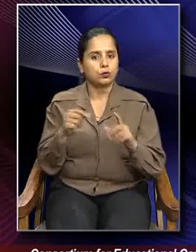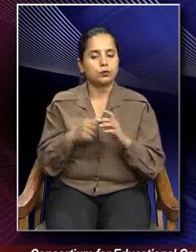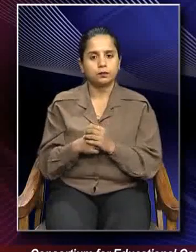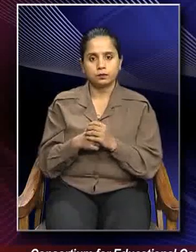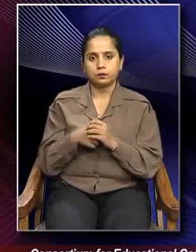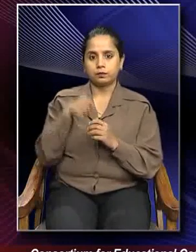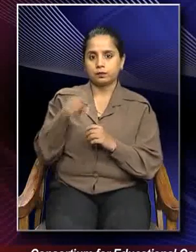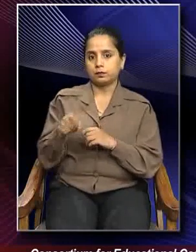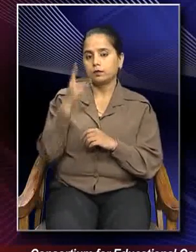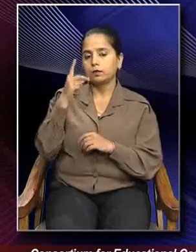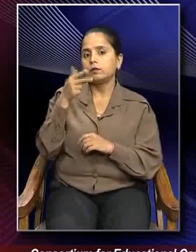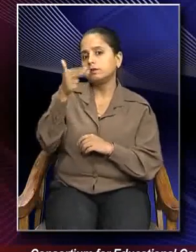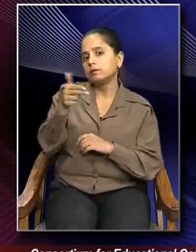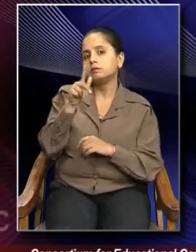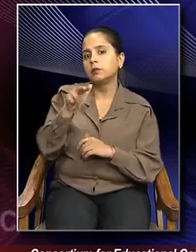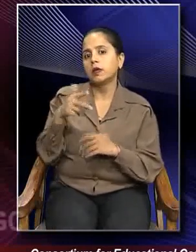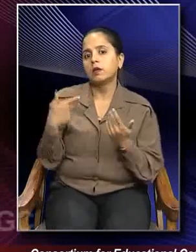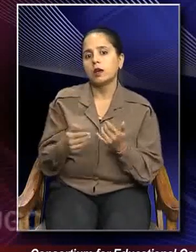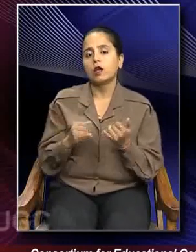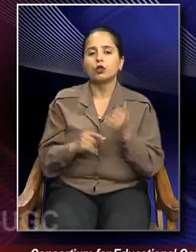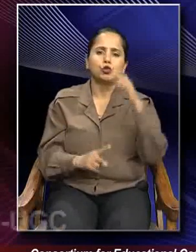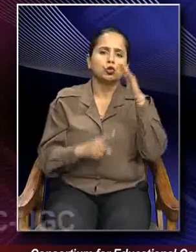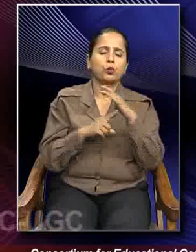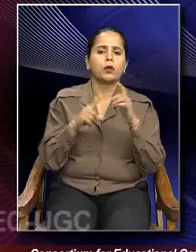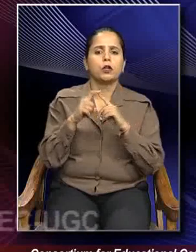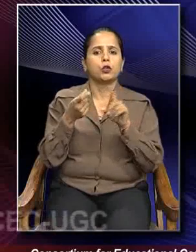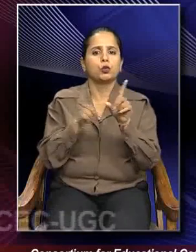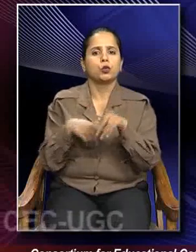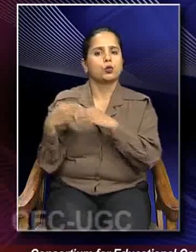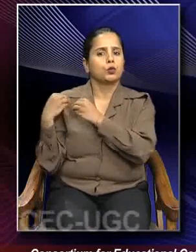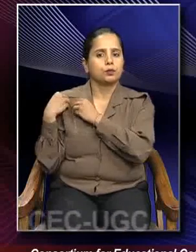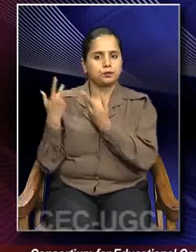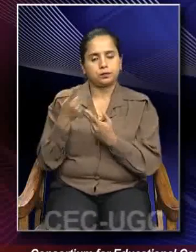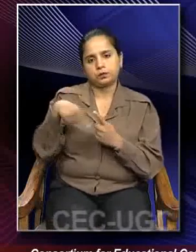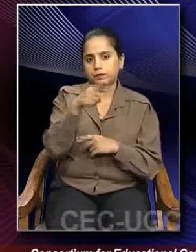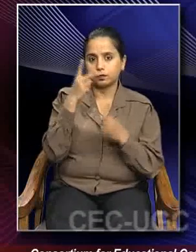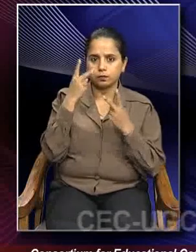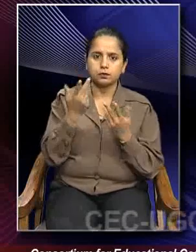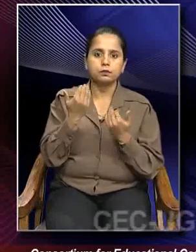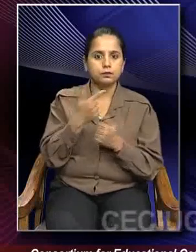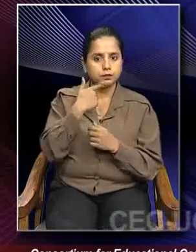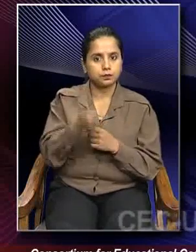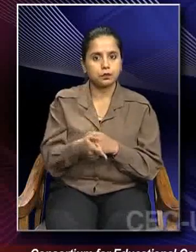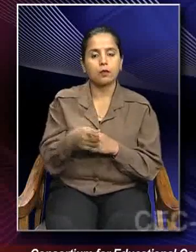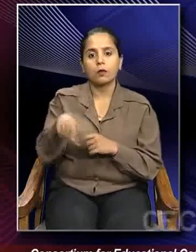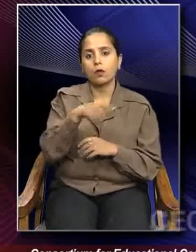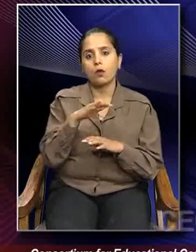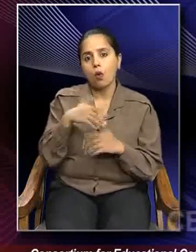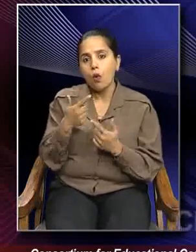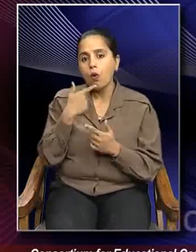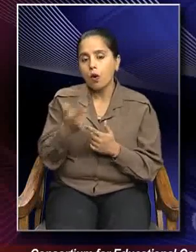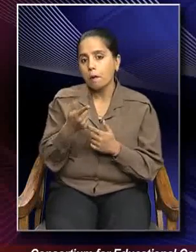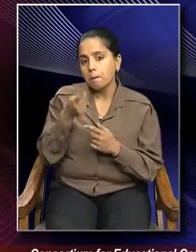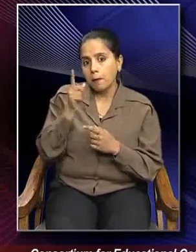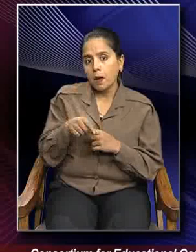And it is considered as the supreme duty. As you can say, it is considered as an ought or